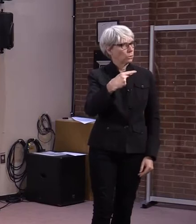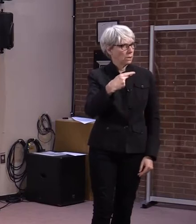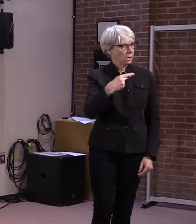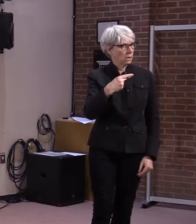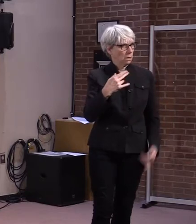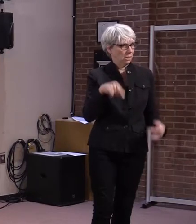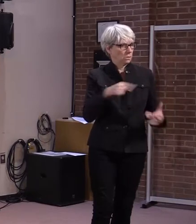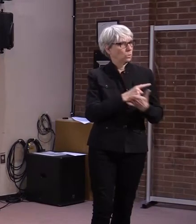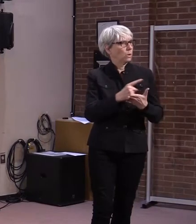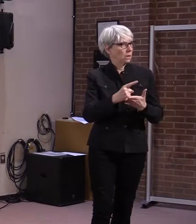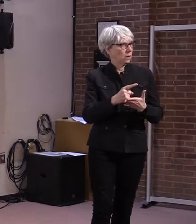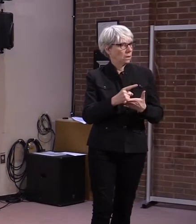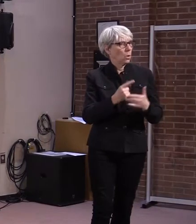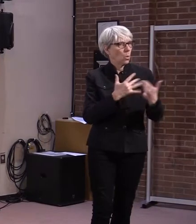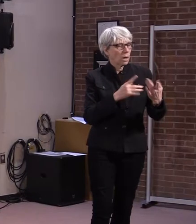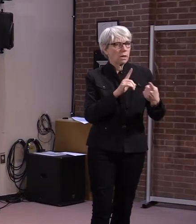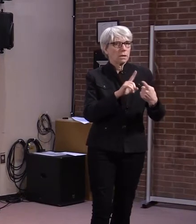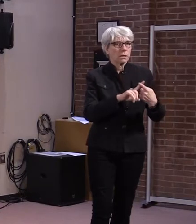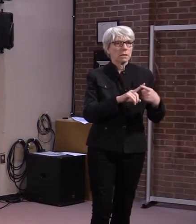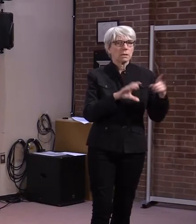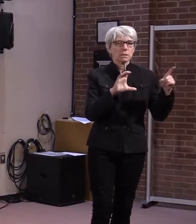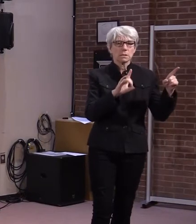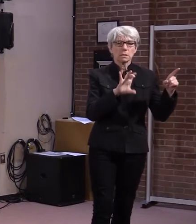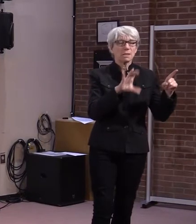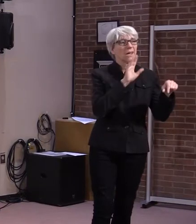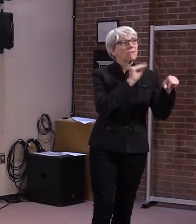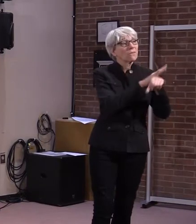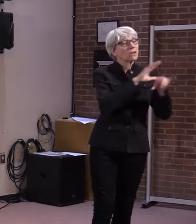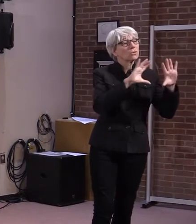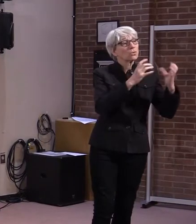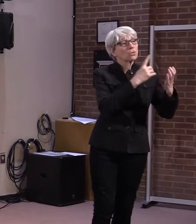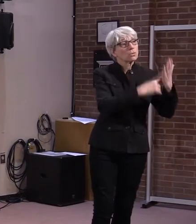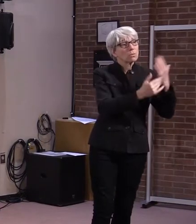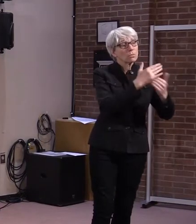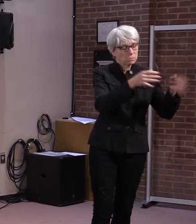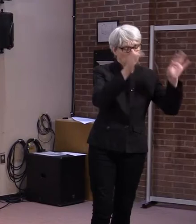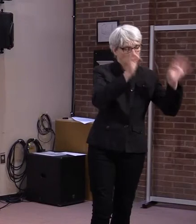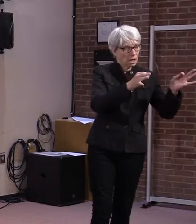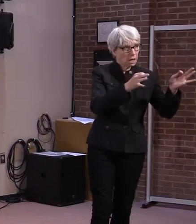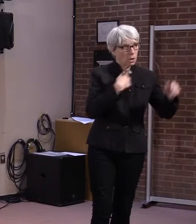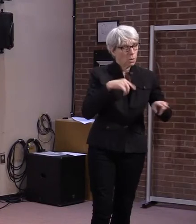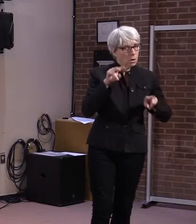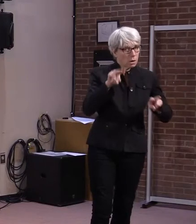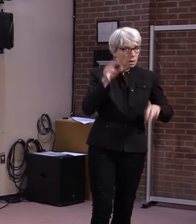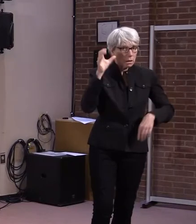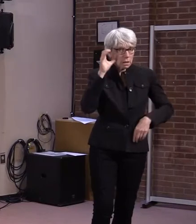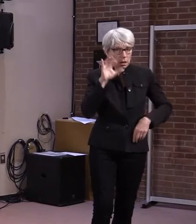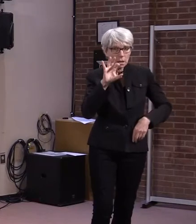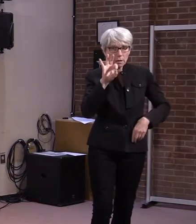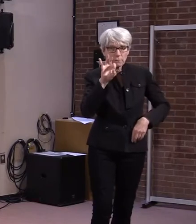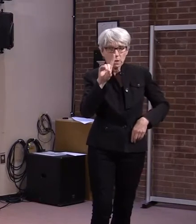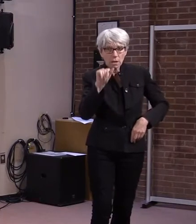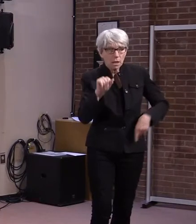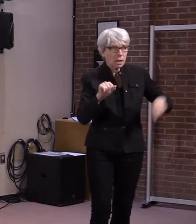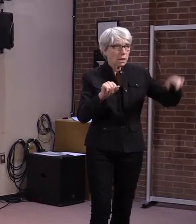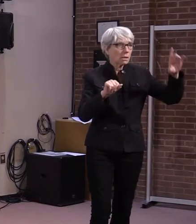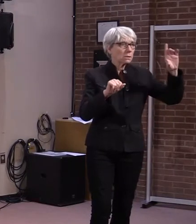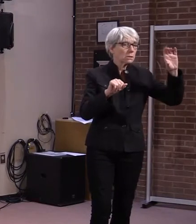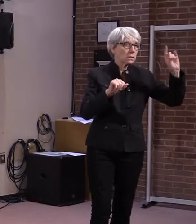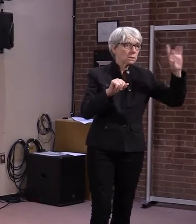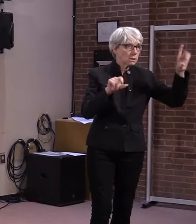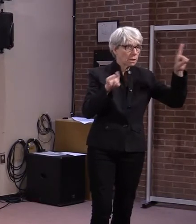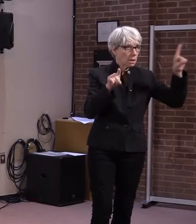CDC advisory committee meeting. We continue to monitor the FDA and the CDC's guidance